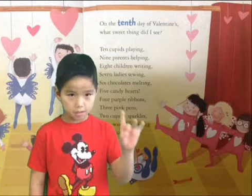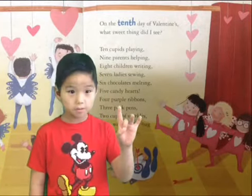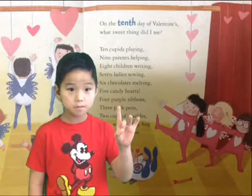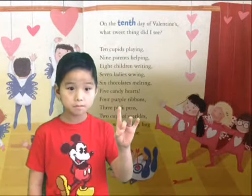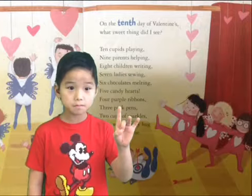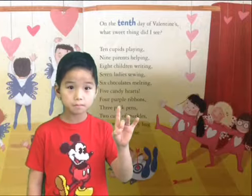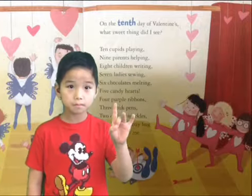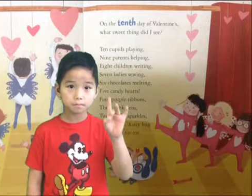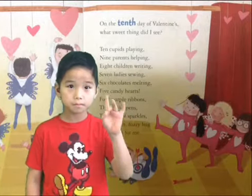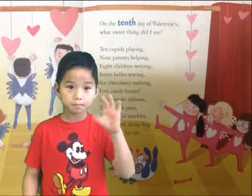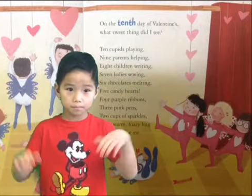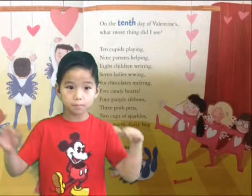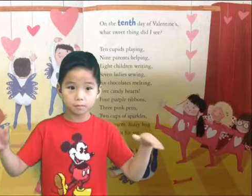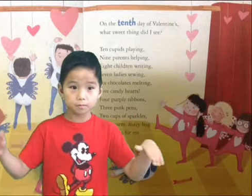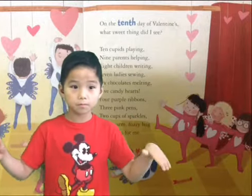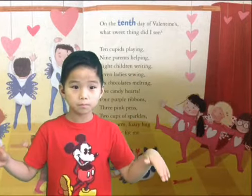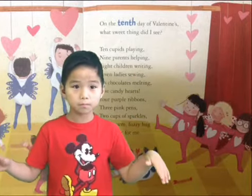children writing.